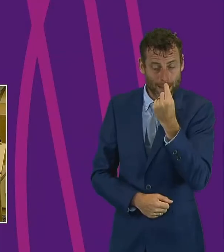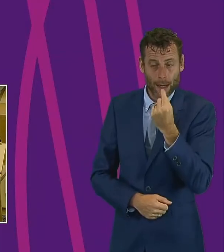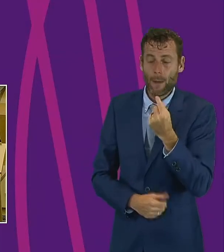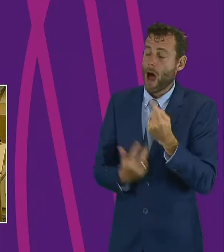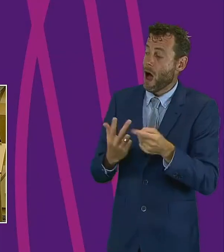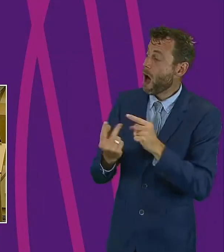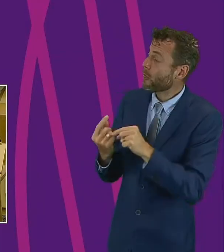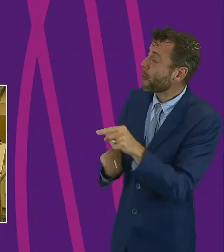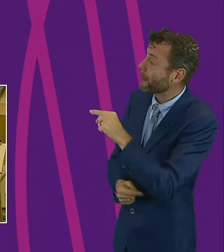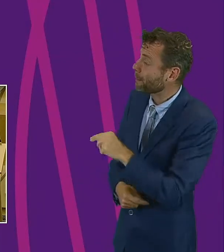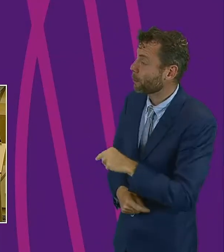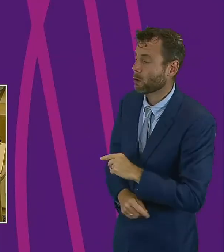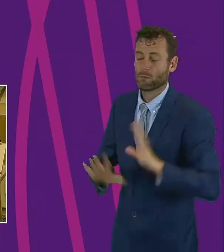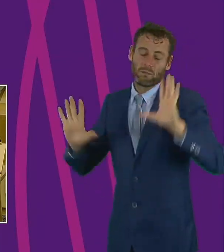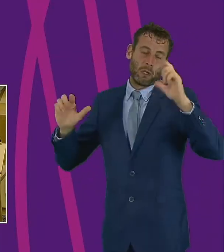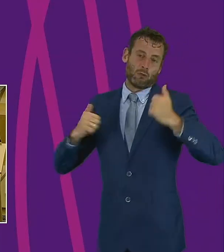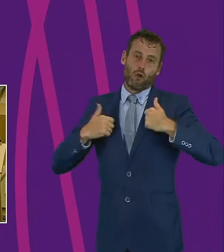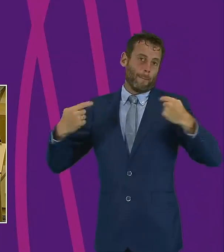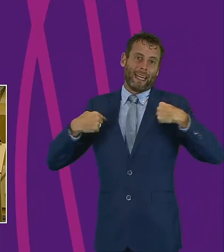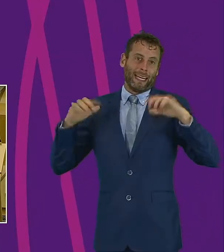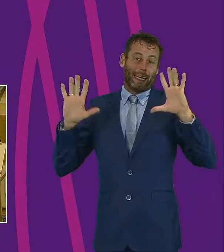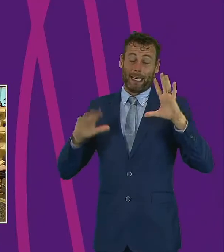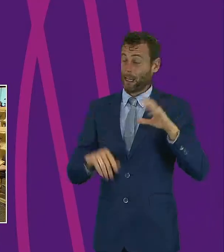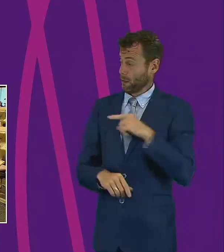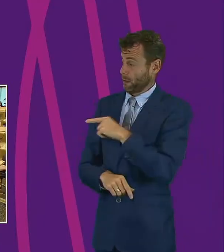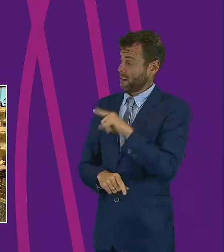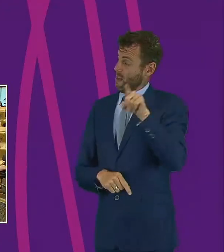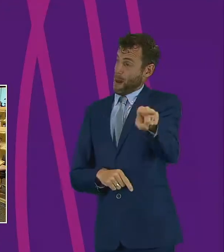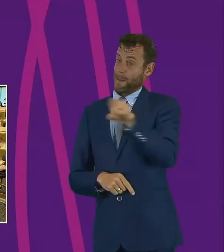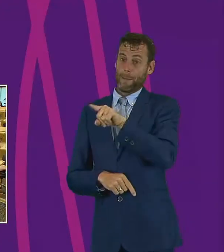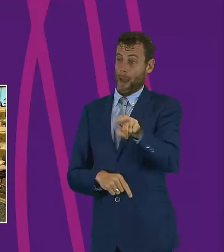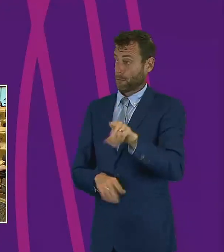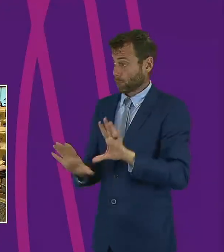I will be held accountable by the electorate for that.